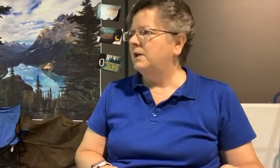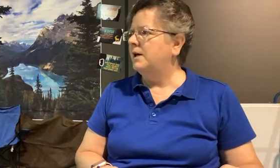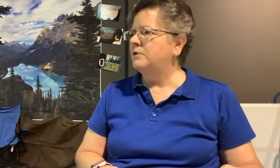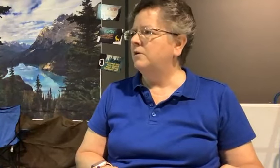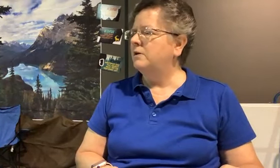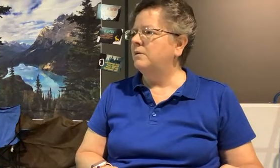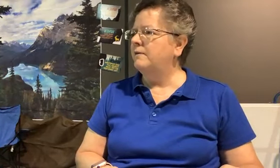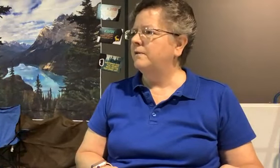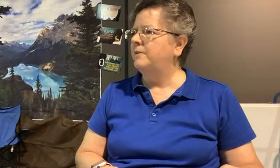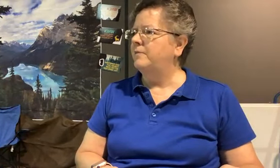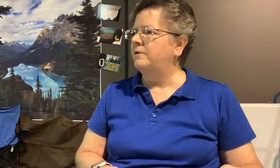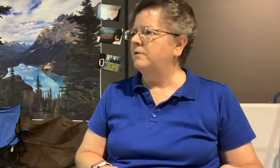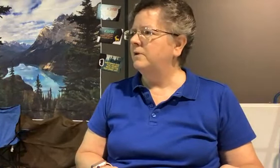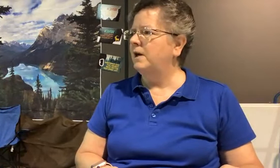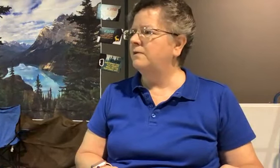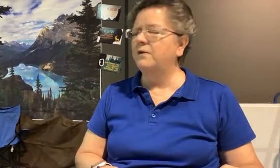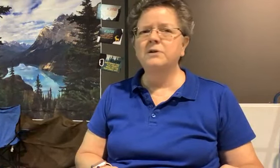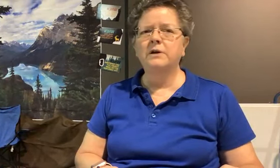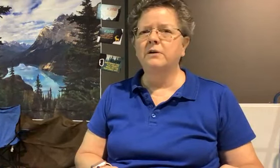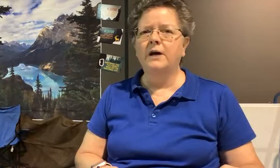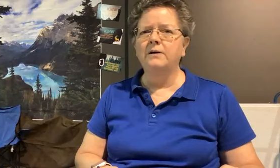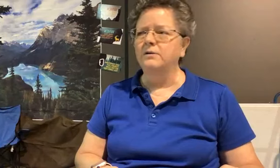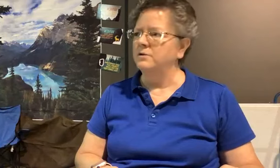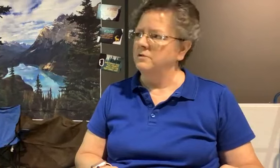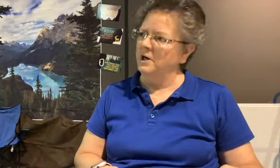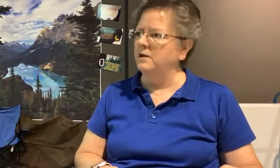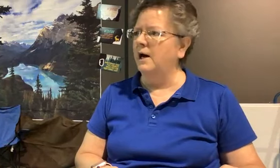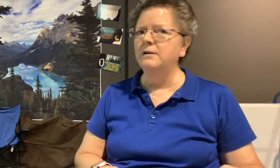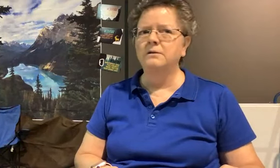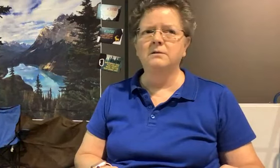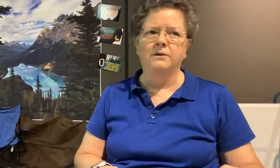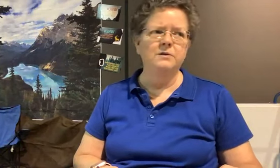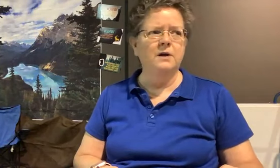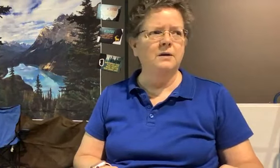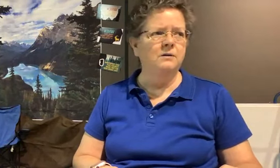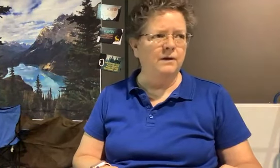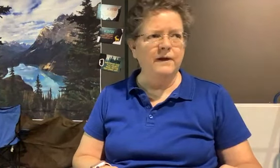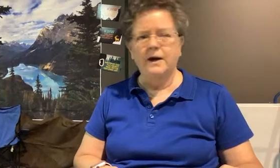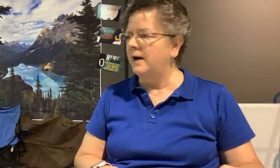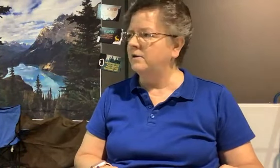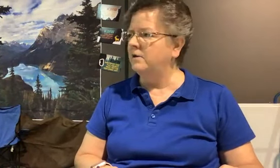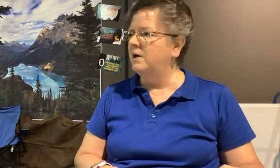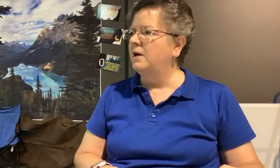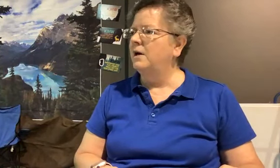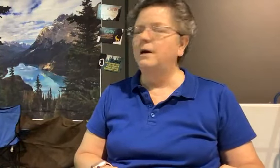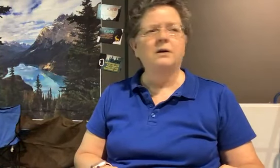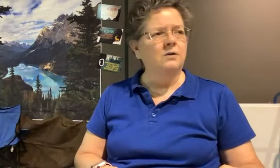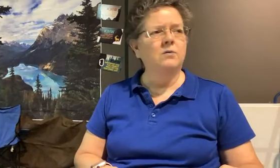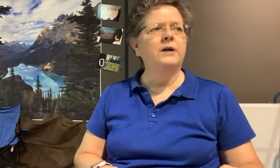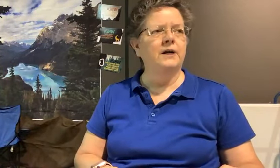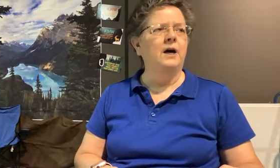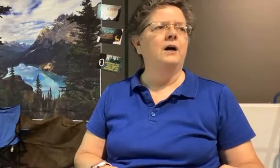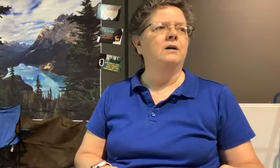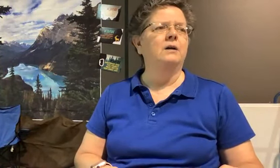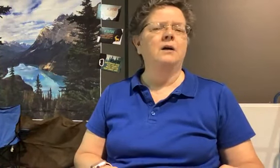kept turning away from him and focusing on idols, the sun idol and this idol and that idol, and ignoring God. And